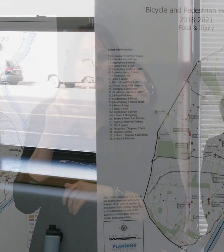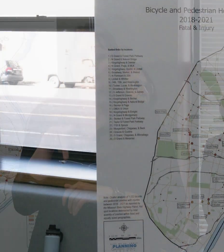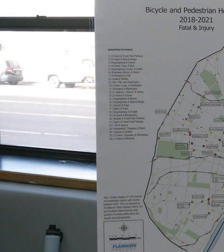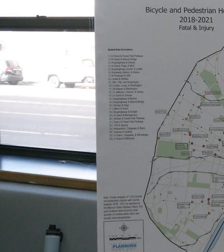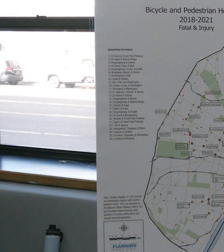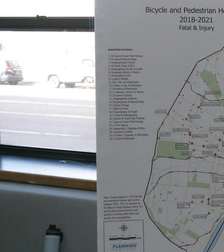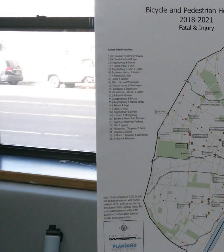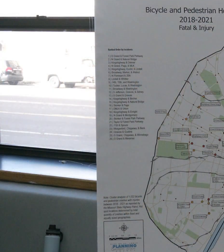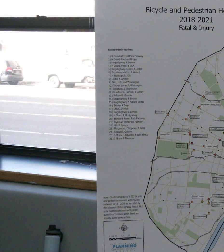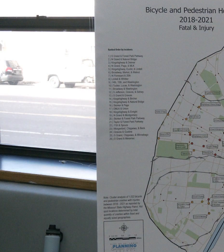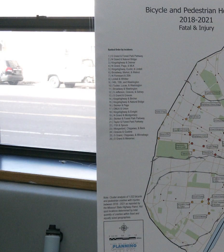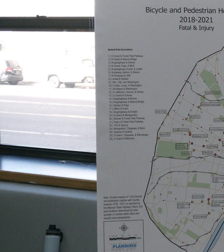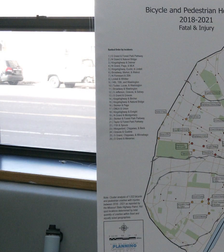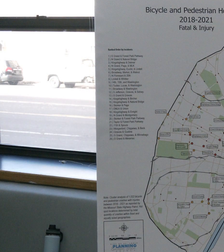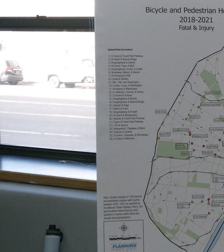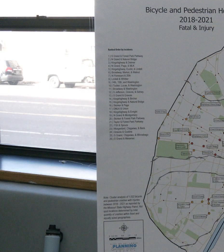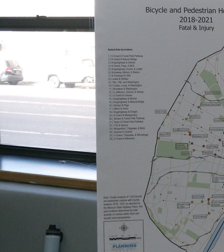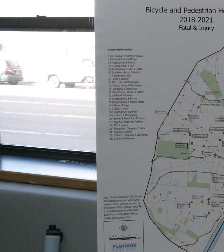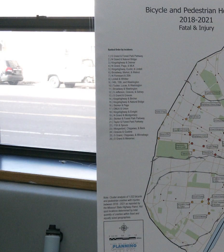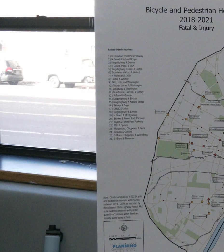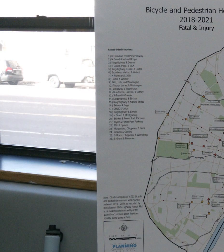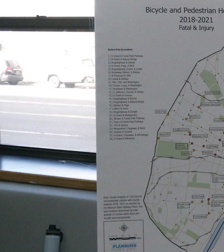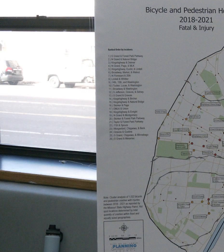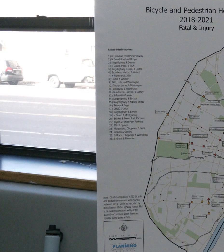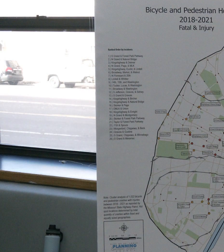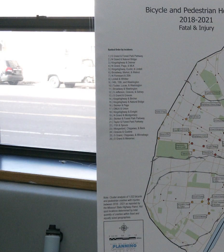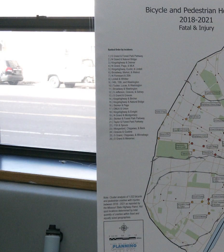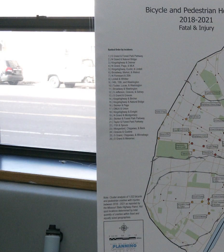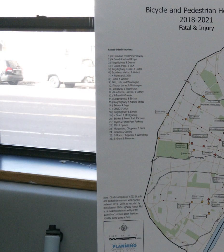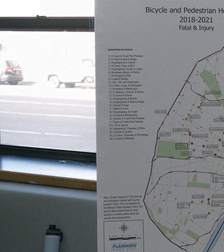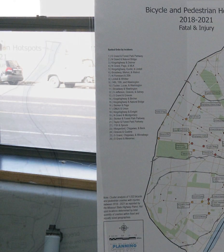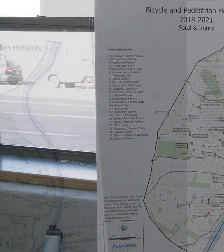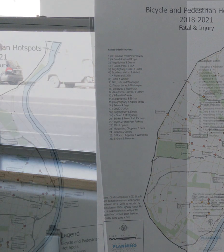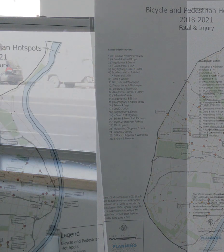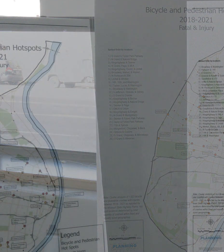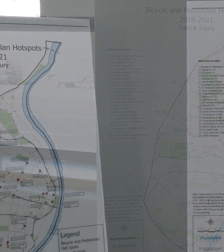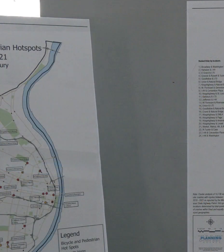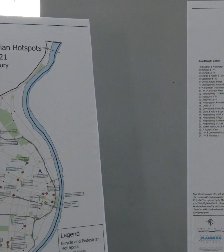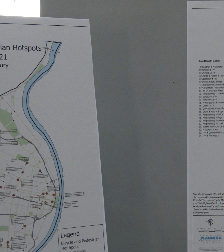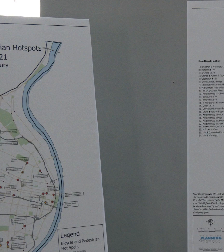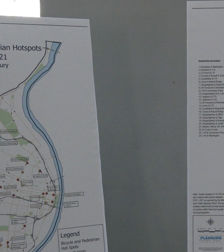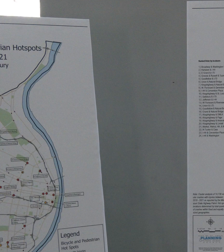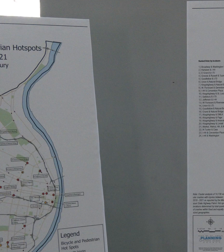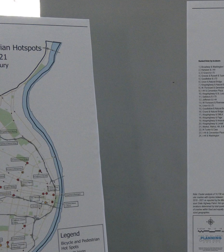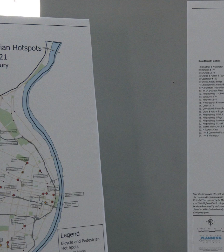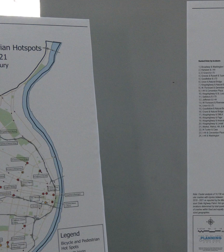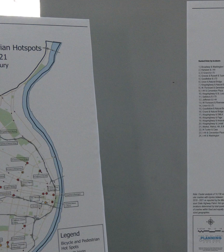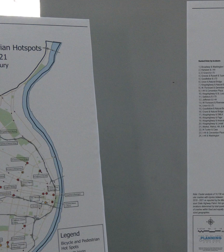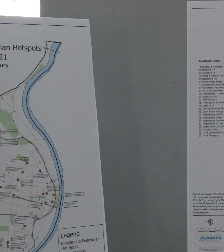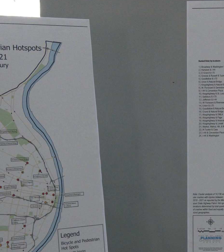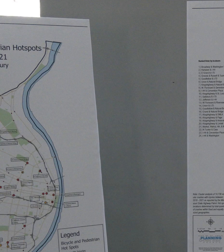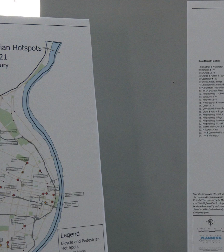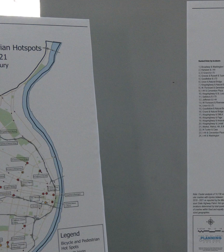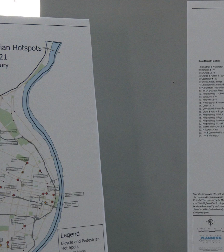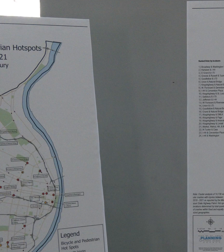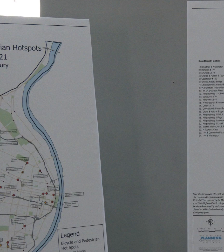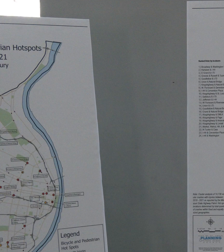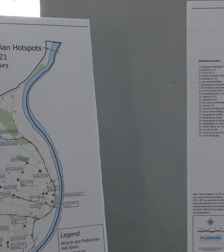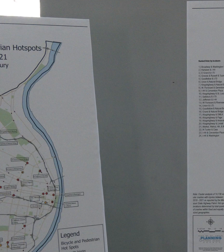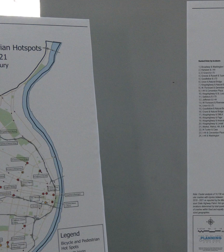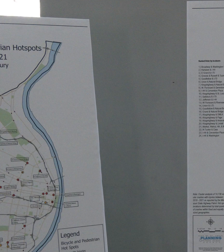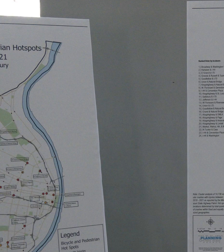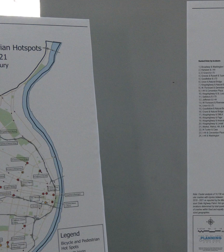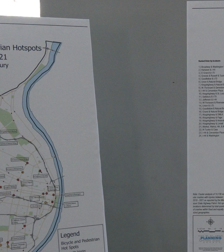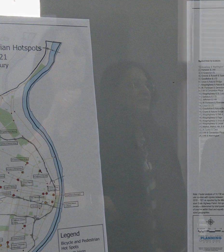us and the data that BPS is reviewing to determine the final list of projects and locations. I want to stress that not